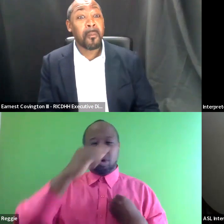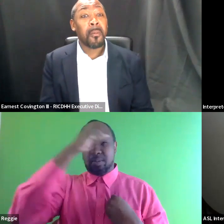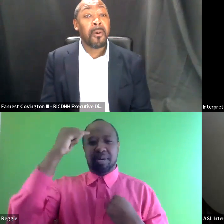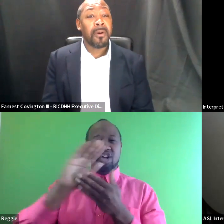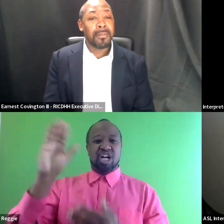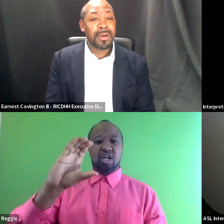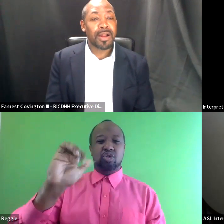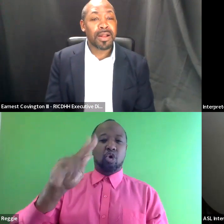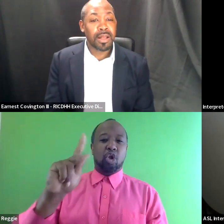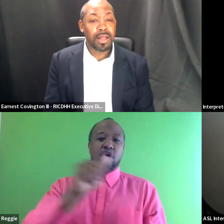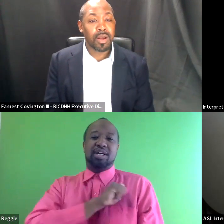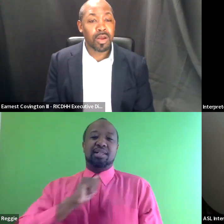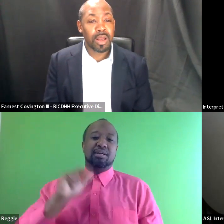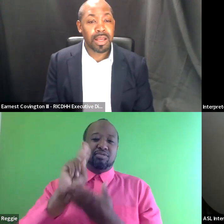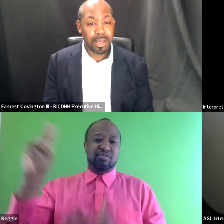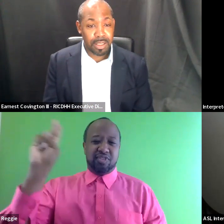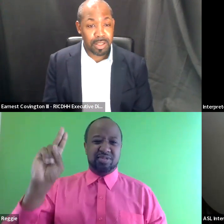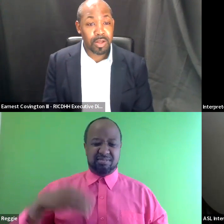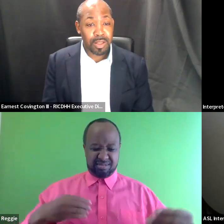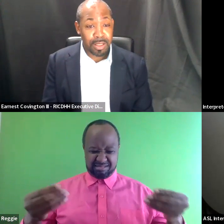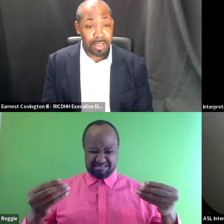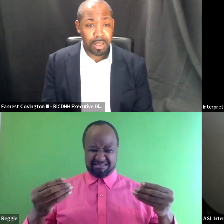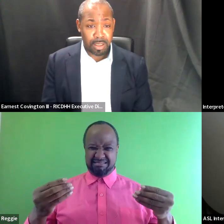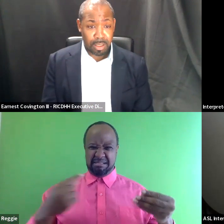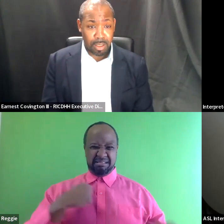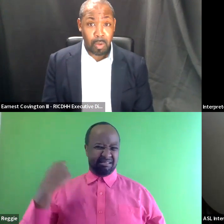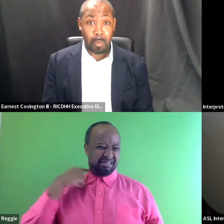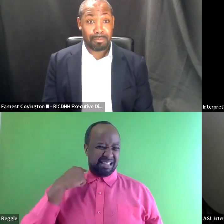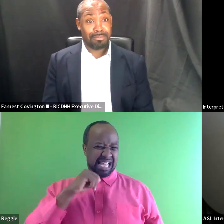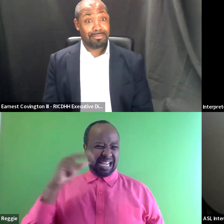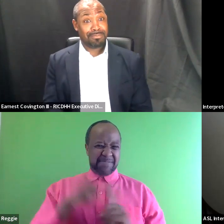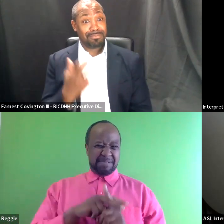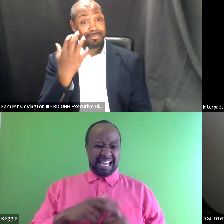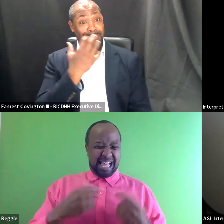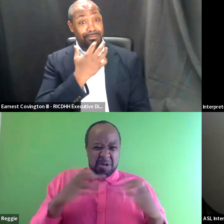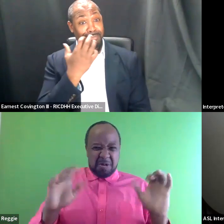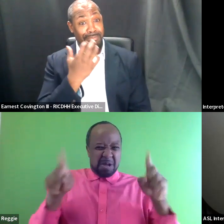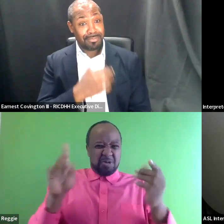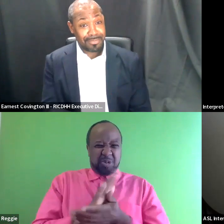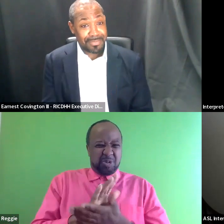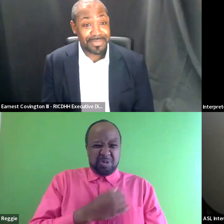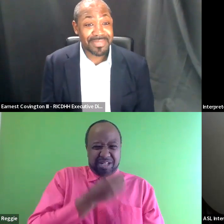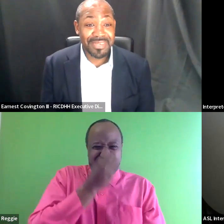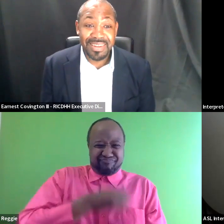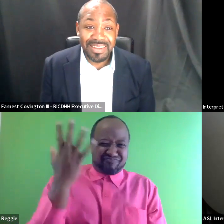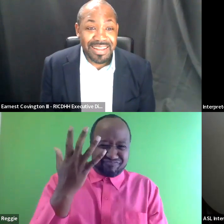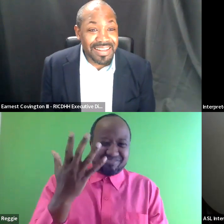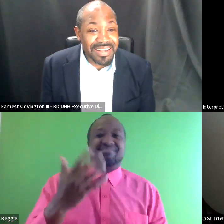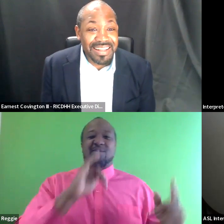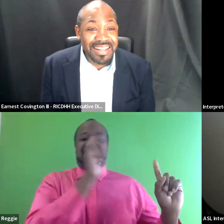came congratulating me to my acceptance to Clark University, which is a Black university. And I was